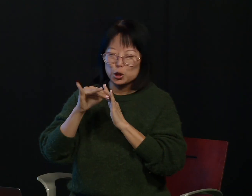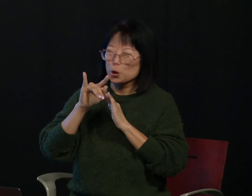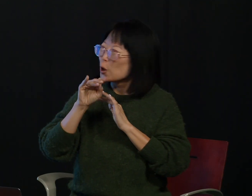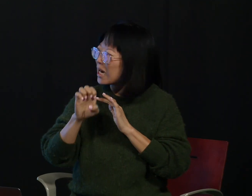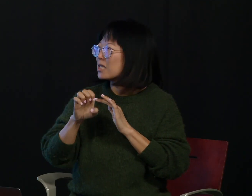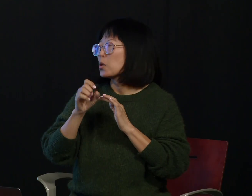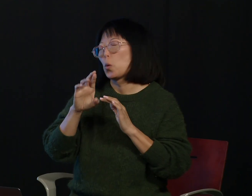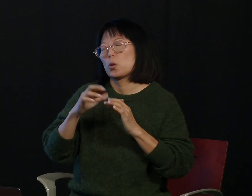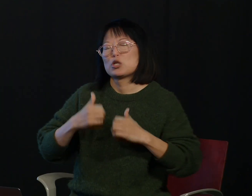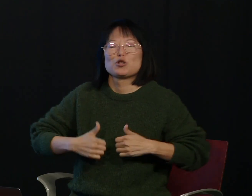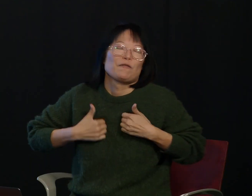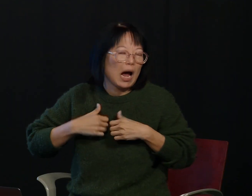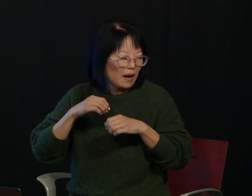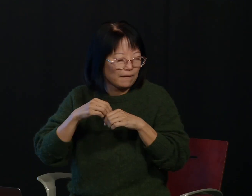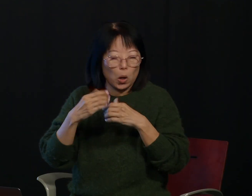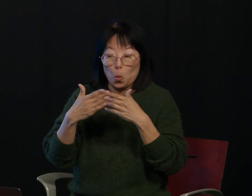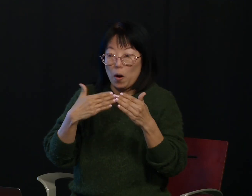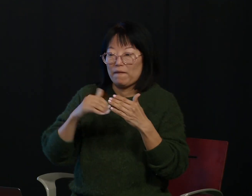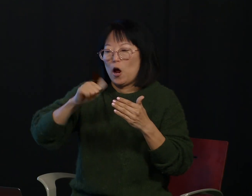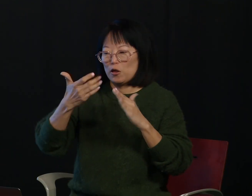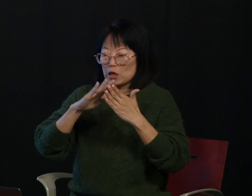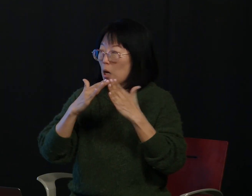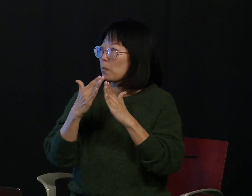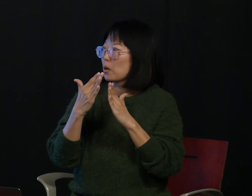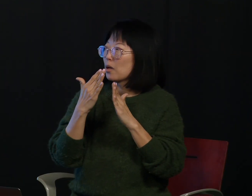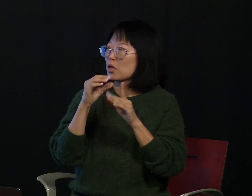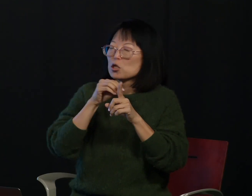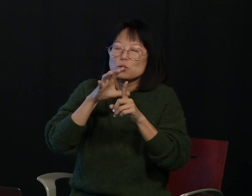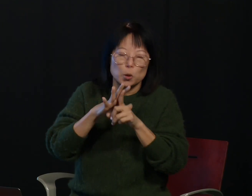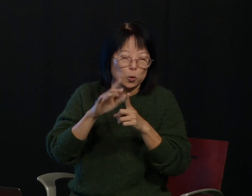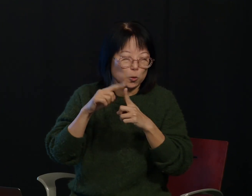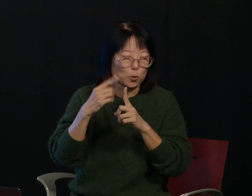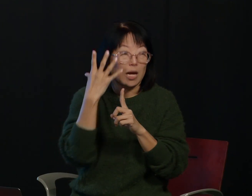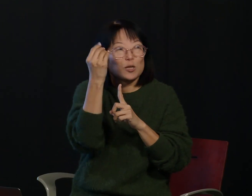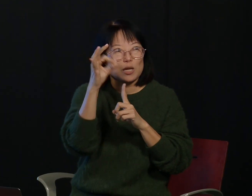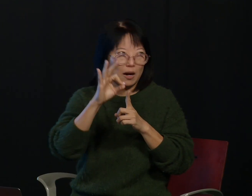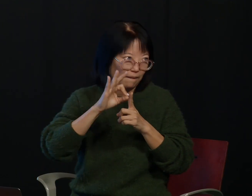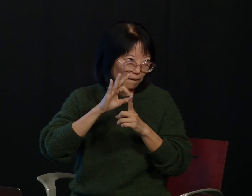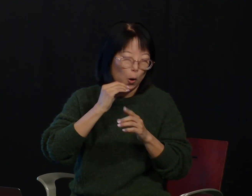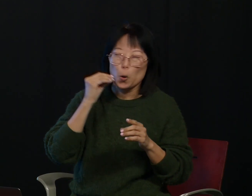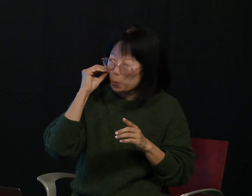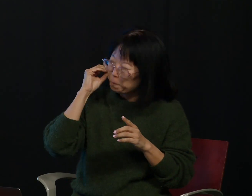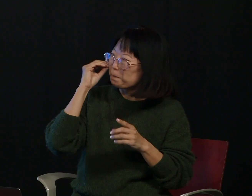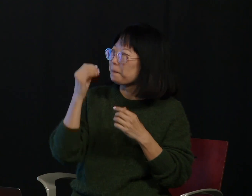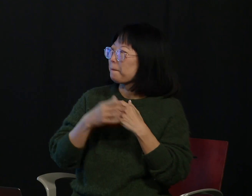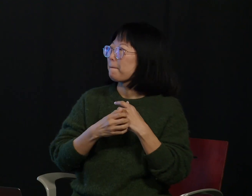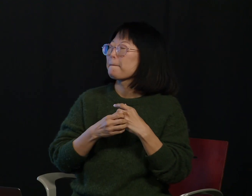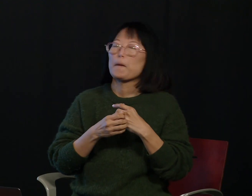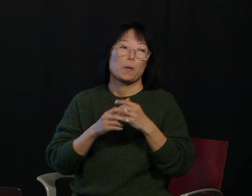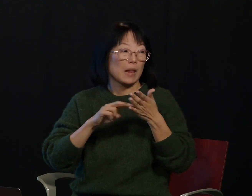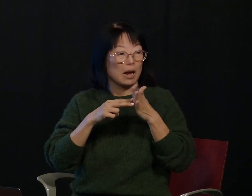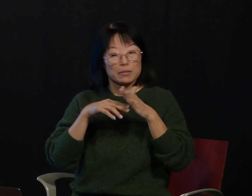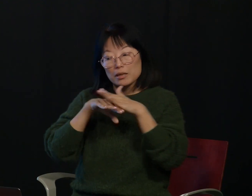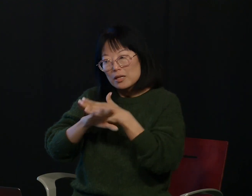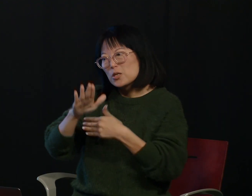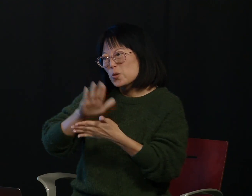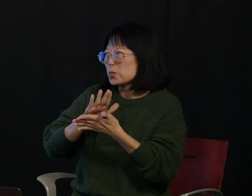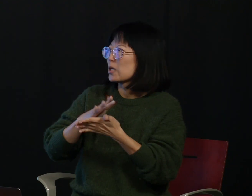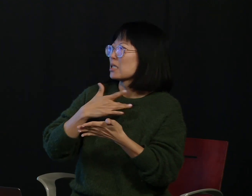or ingrained into different parts of life that is sometimes different from our home. So when we go into